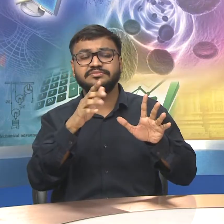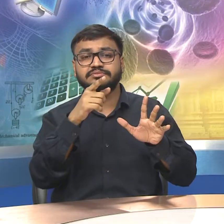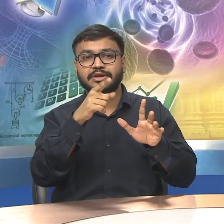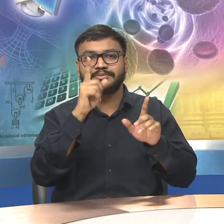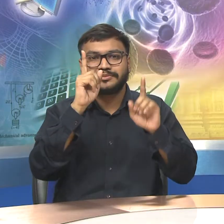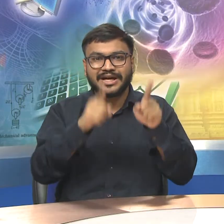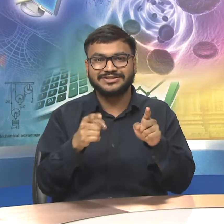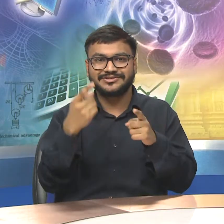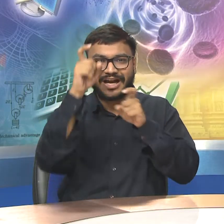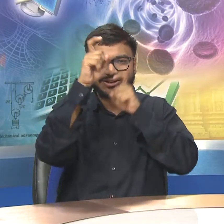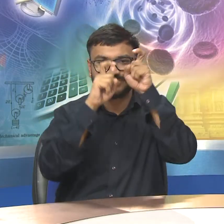If you did not